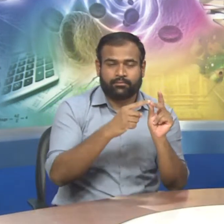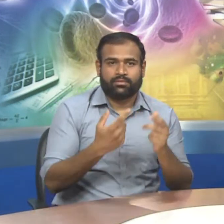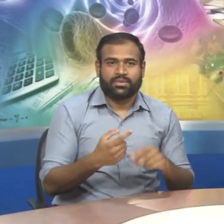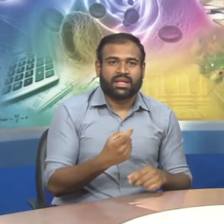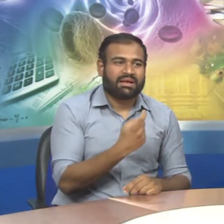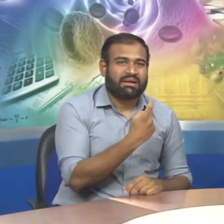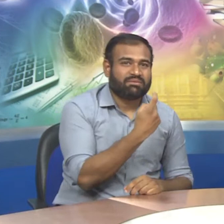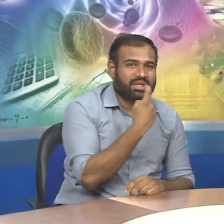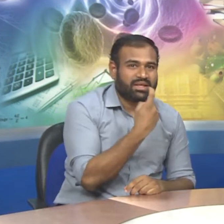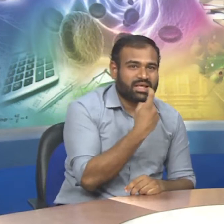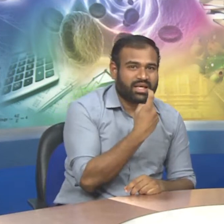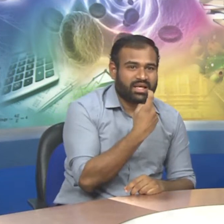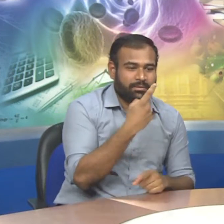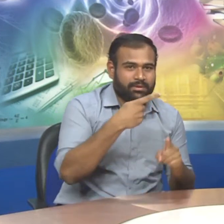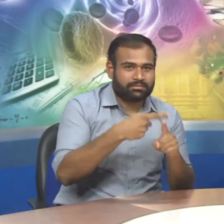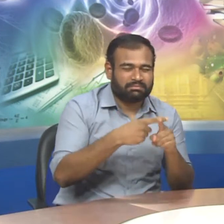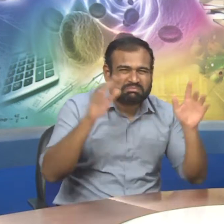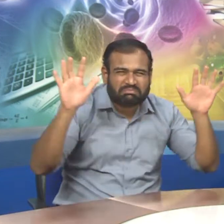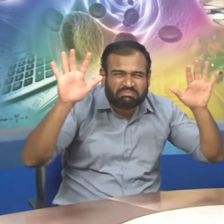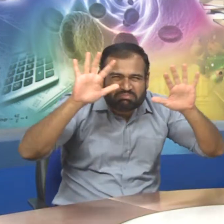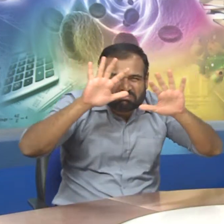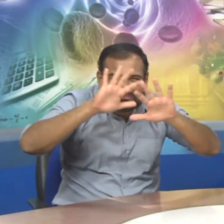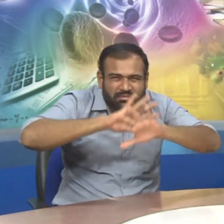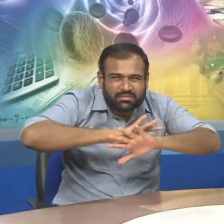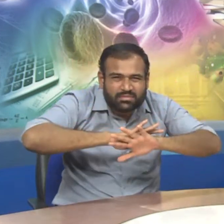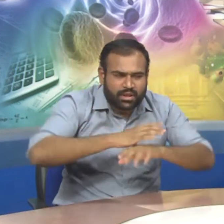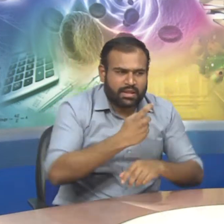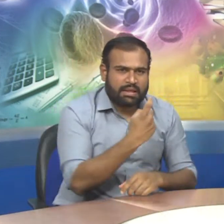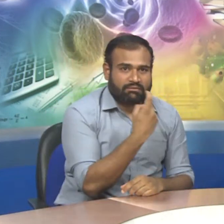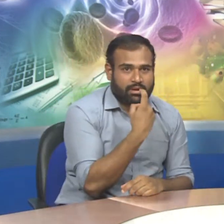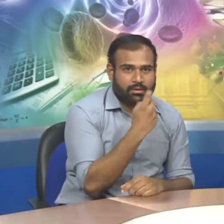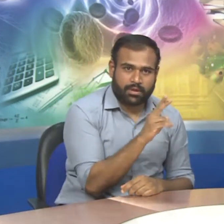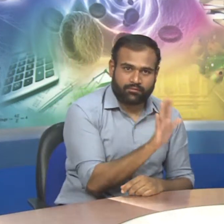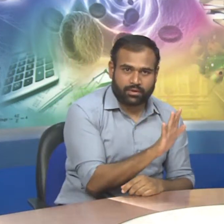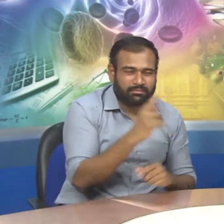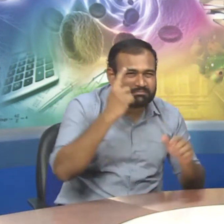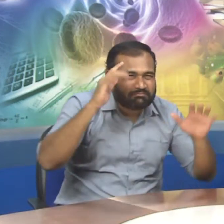Second word is white plus dark.